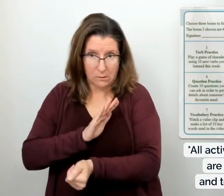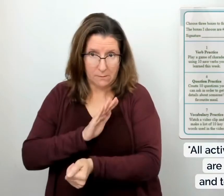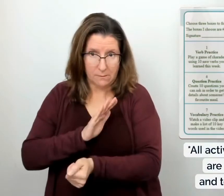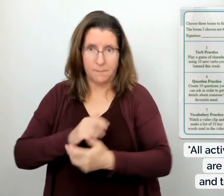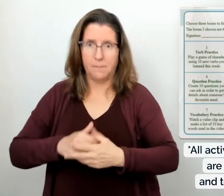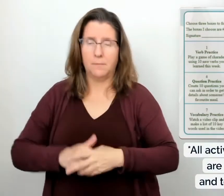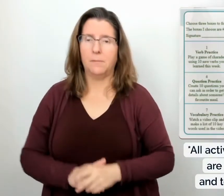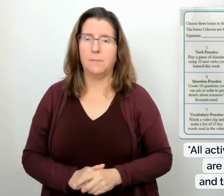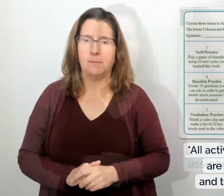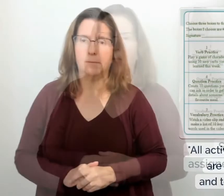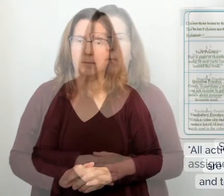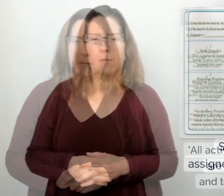skills.